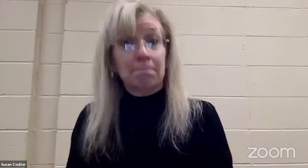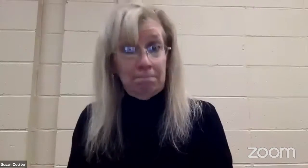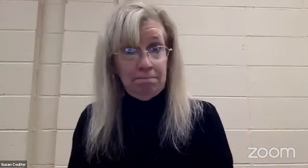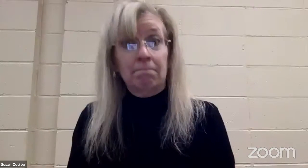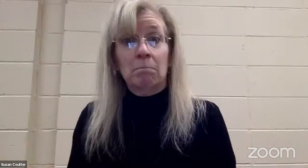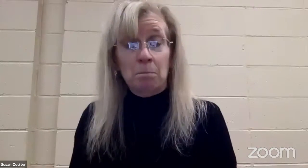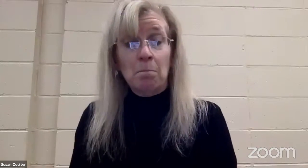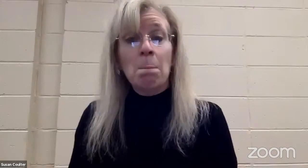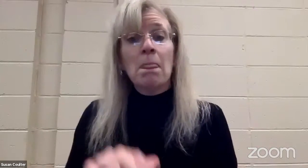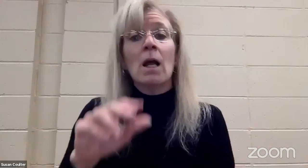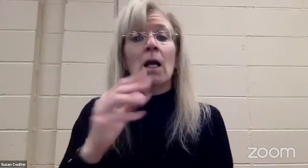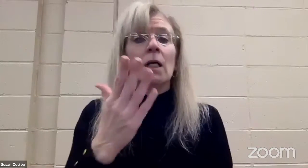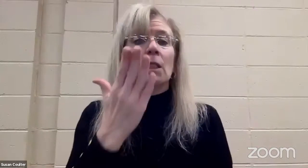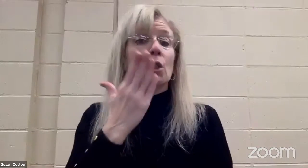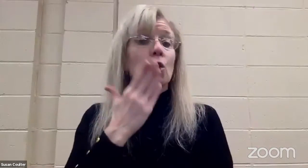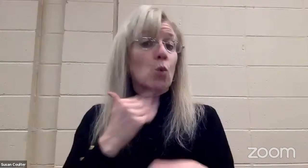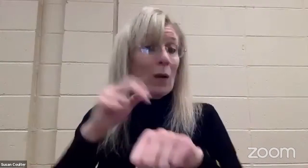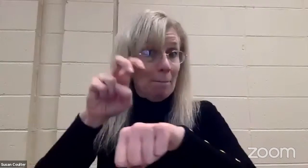good.